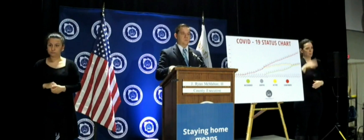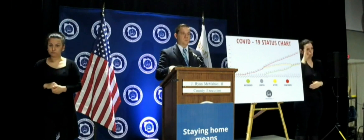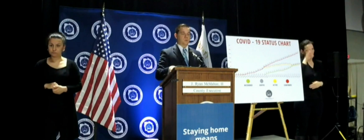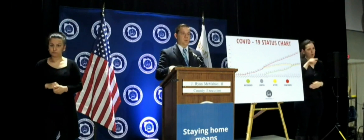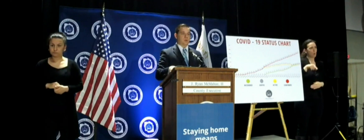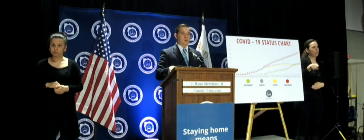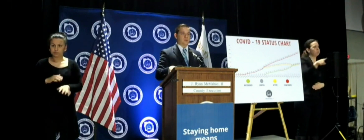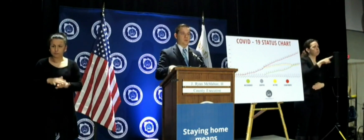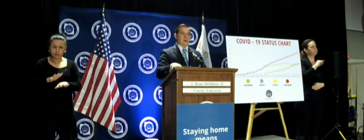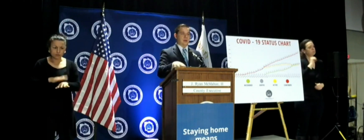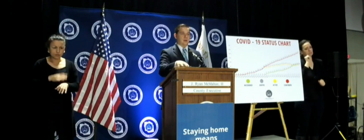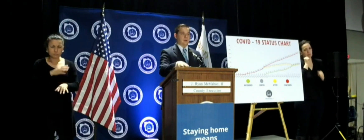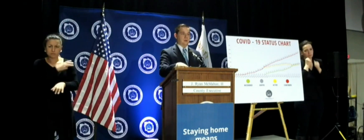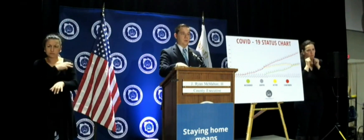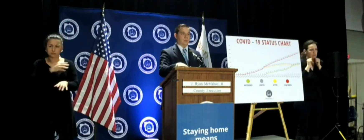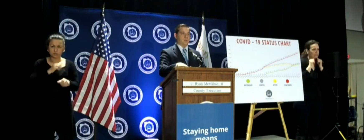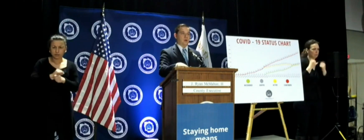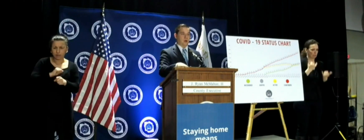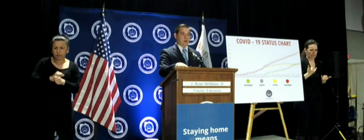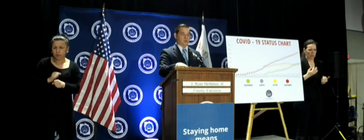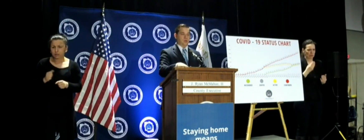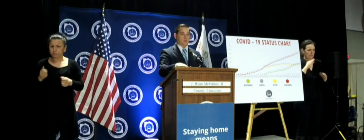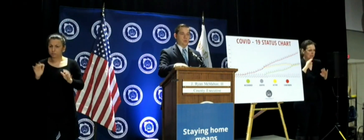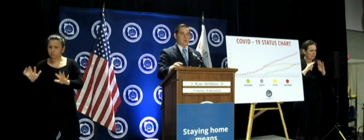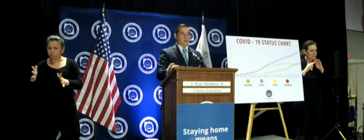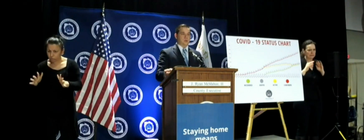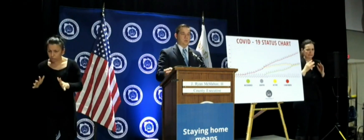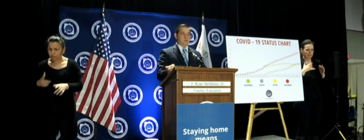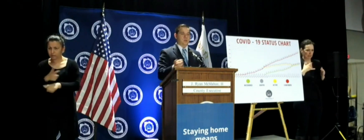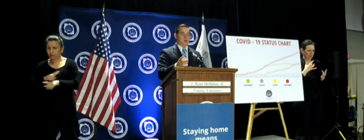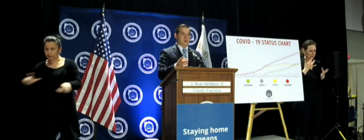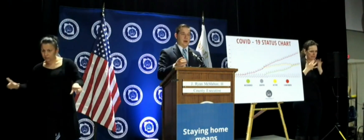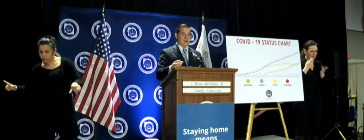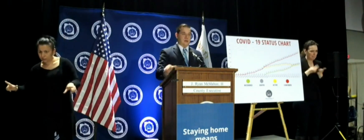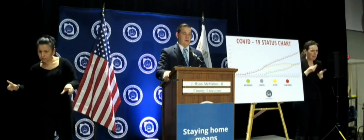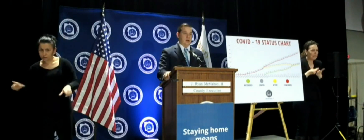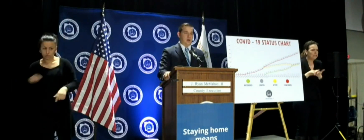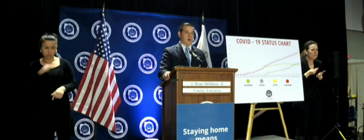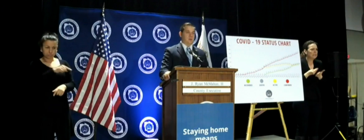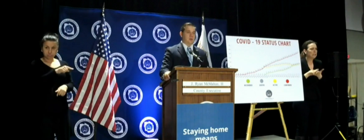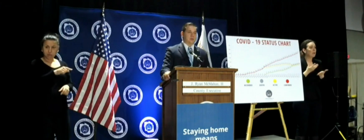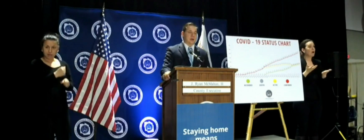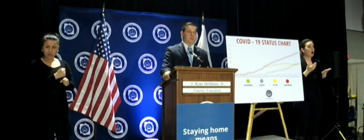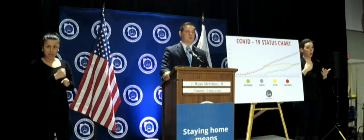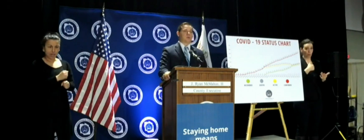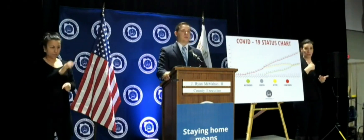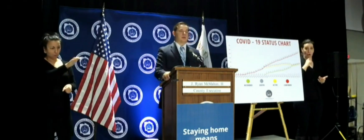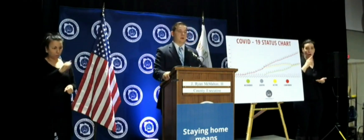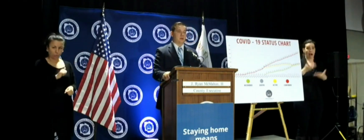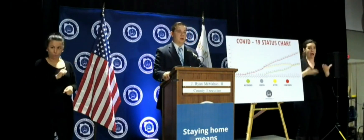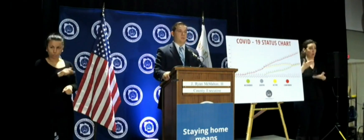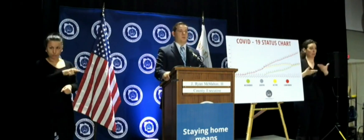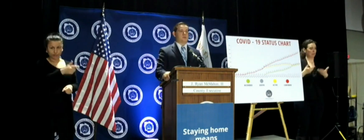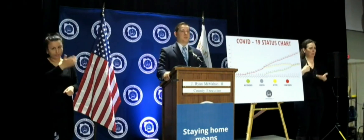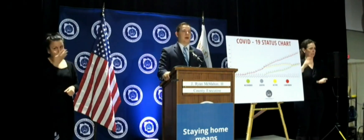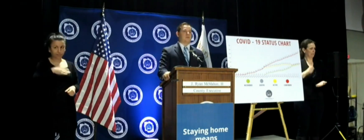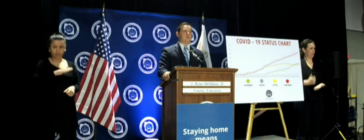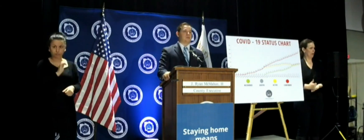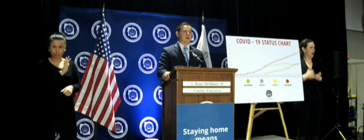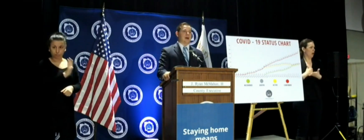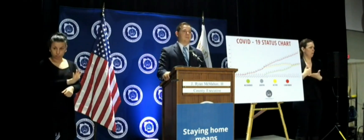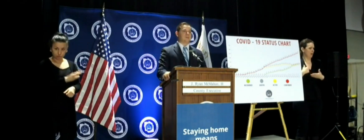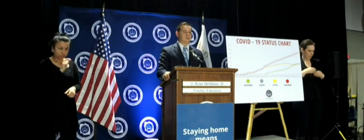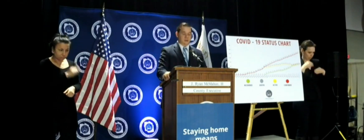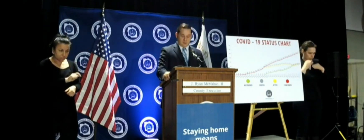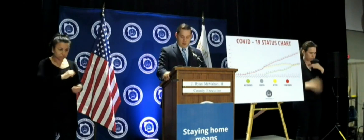hurting, but there's companies hiring too. So please go to that. Look at the opportunities that are there. Please apply for